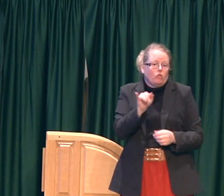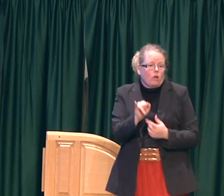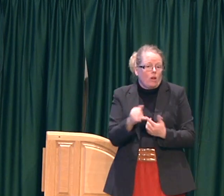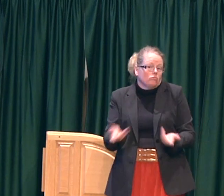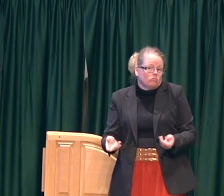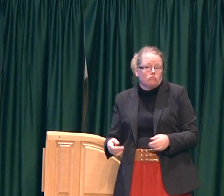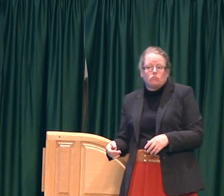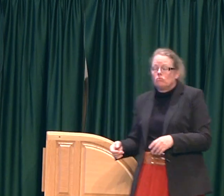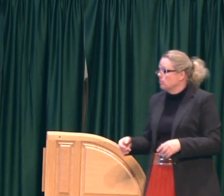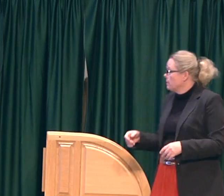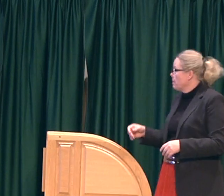effective use.